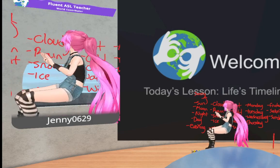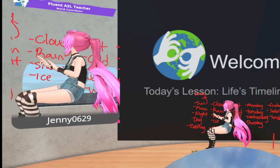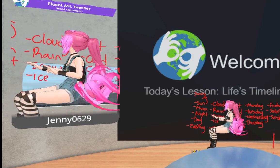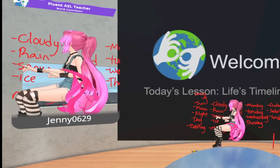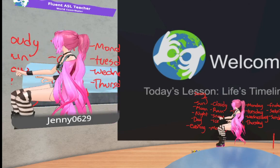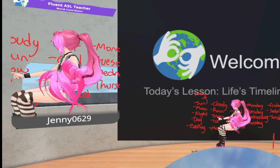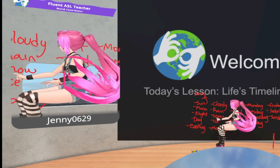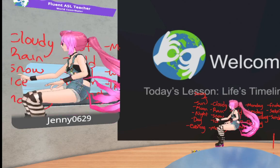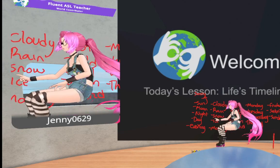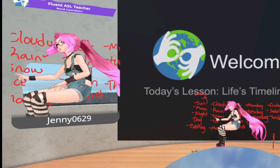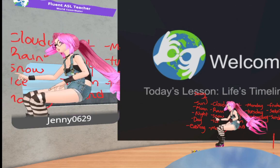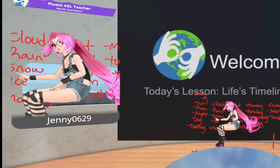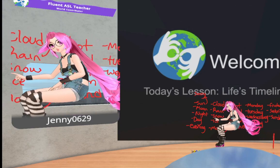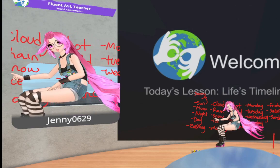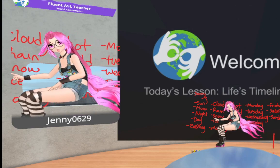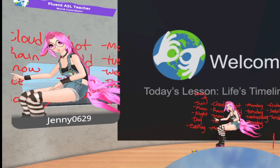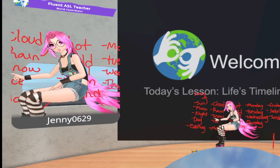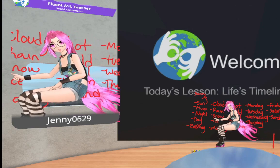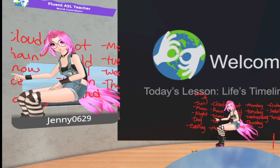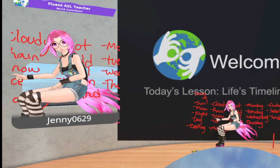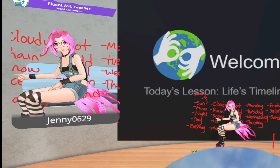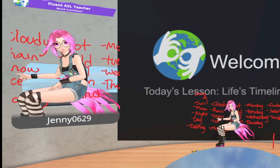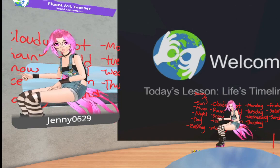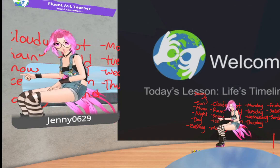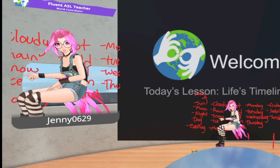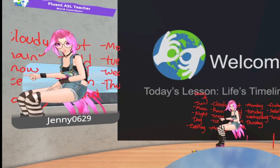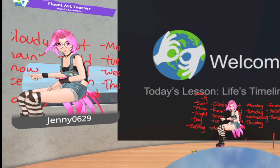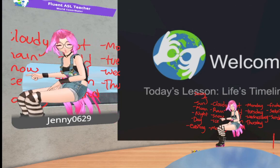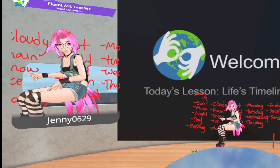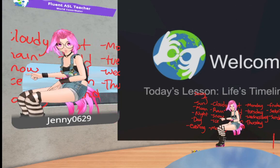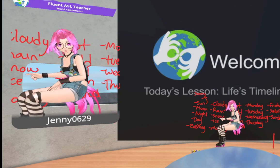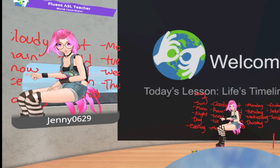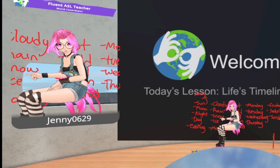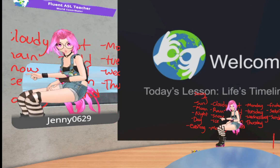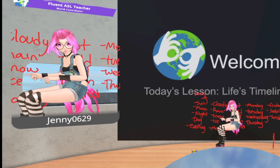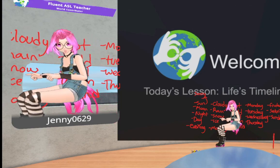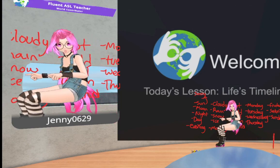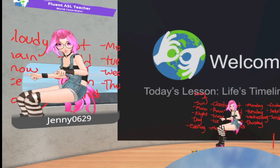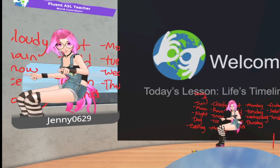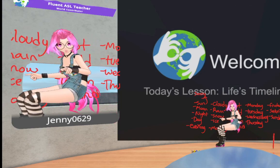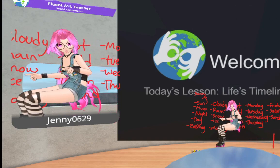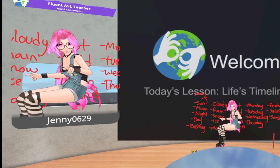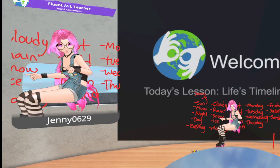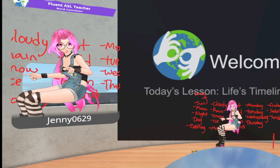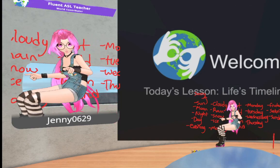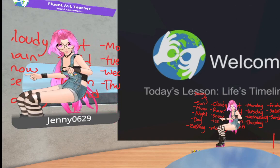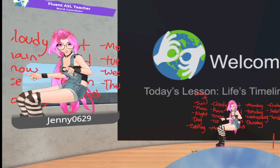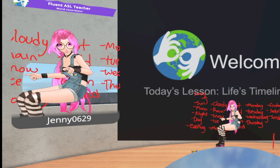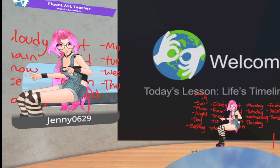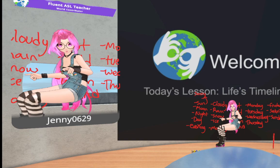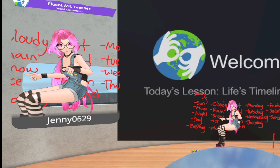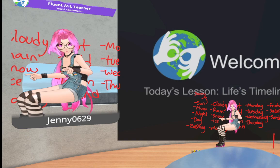really important you don't get it confused with snow. Do you know how to sign? Who knows how to